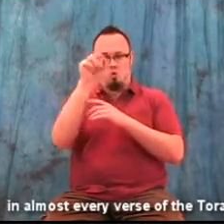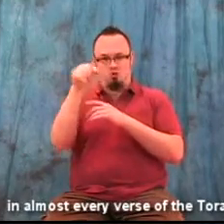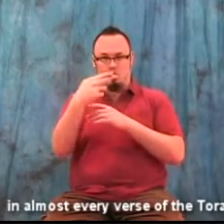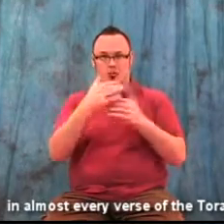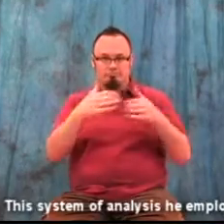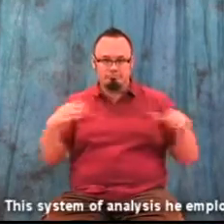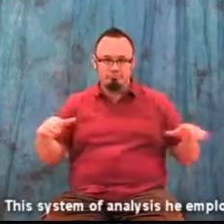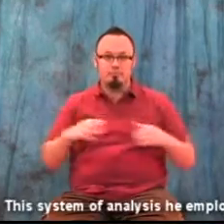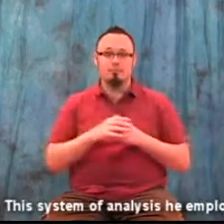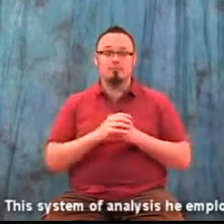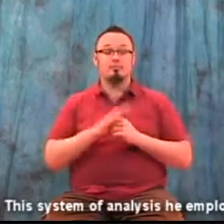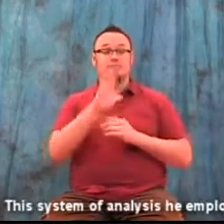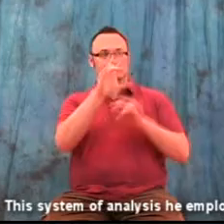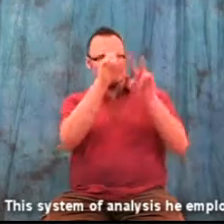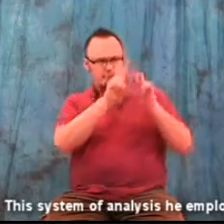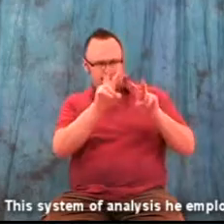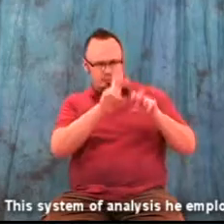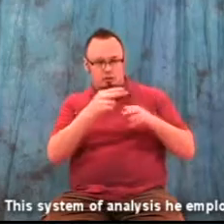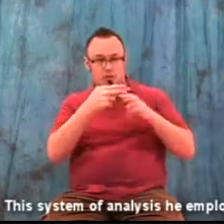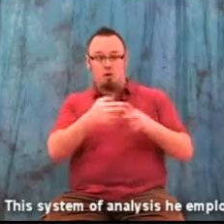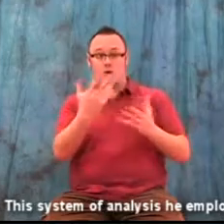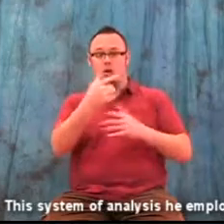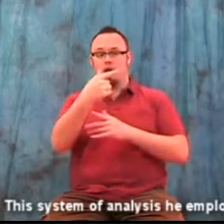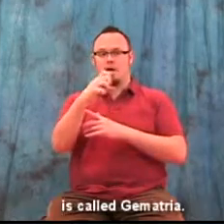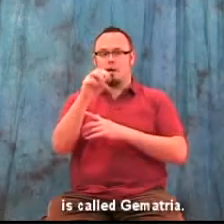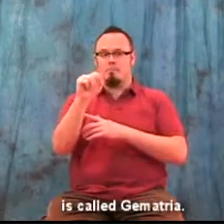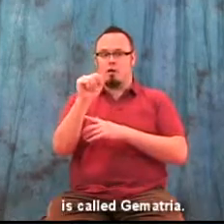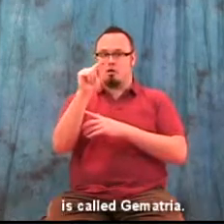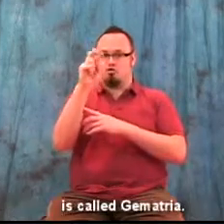The system of analysis he employs is called Gematria.